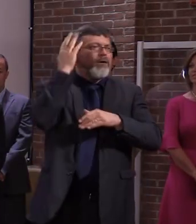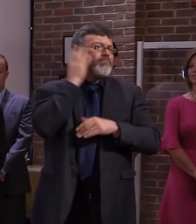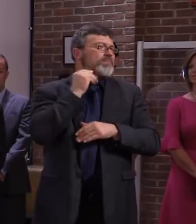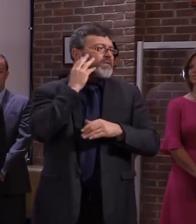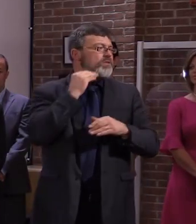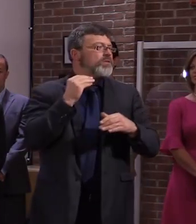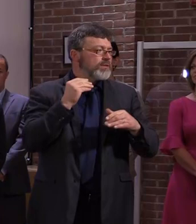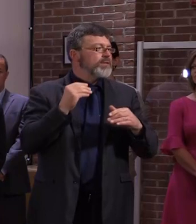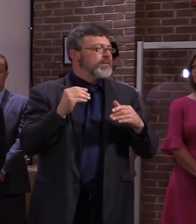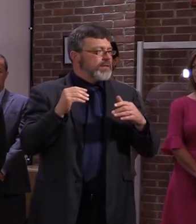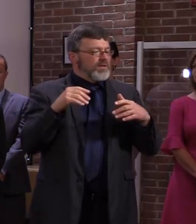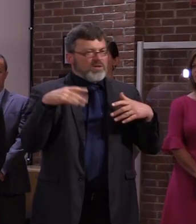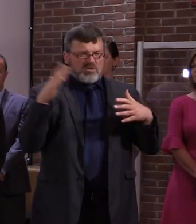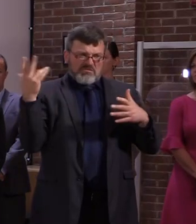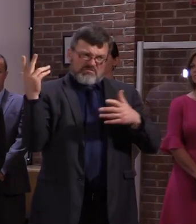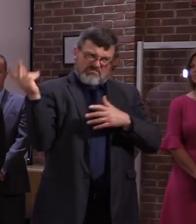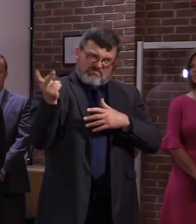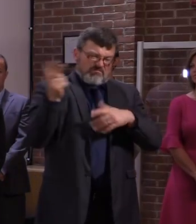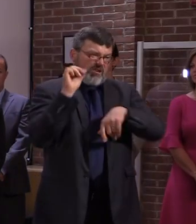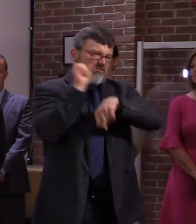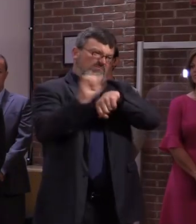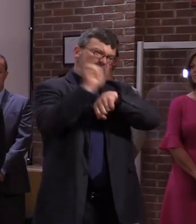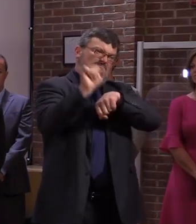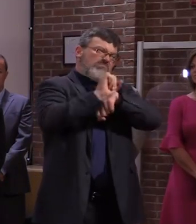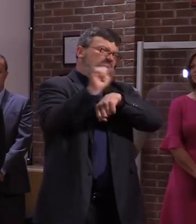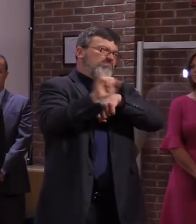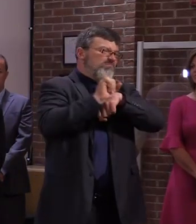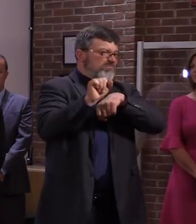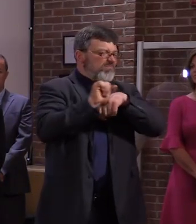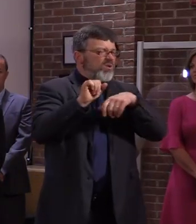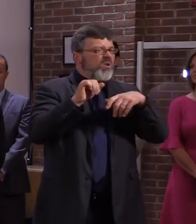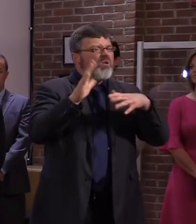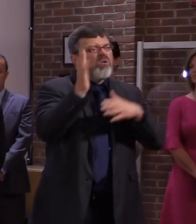dedication are like none I've ever seen.